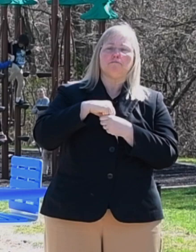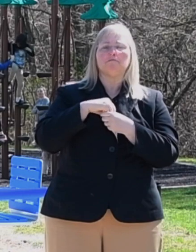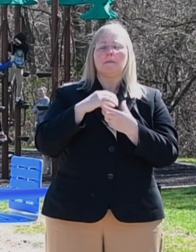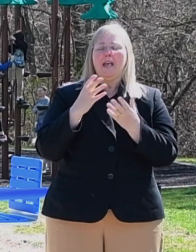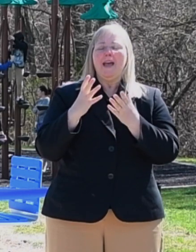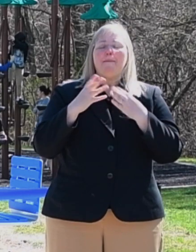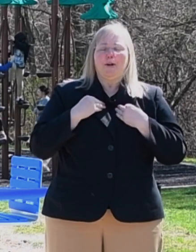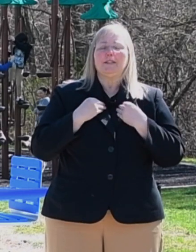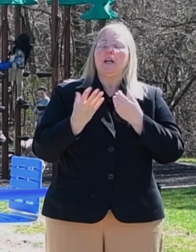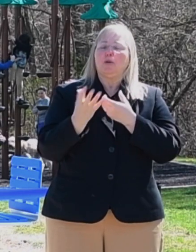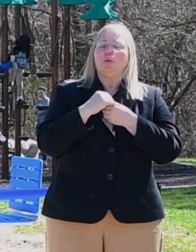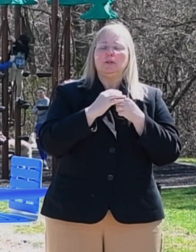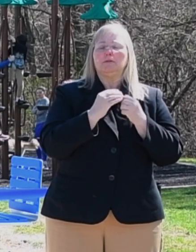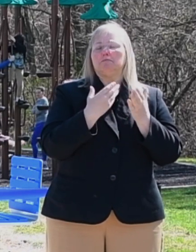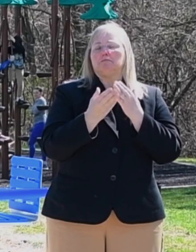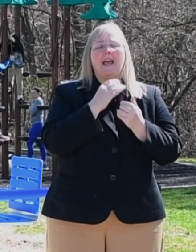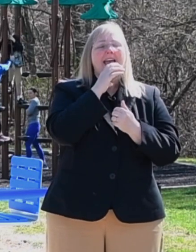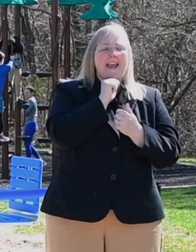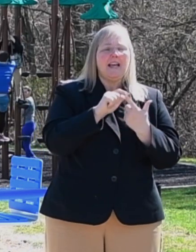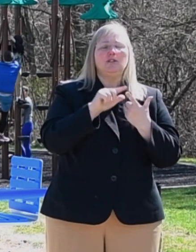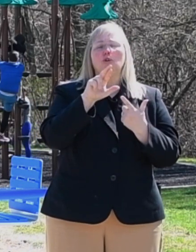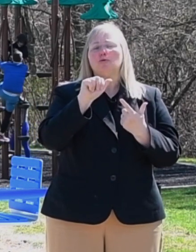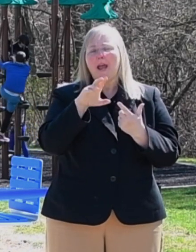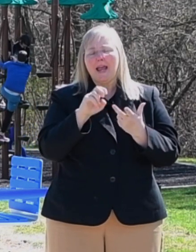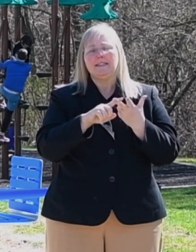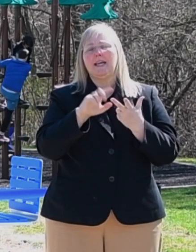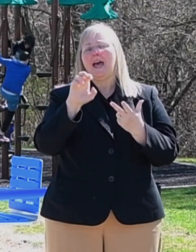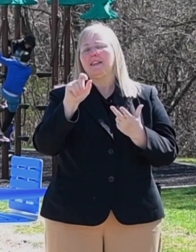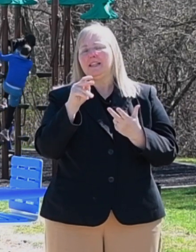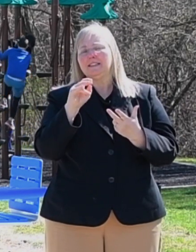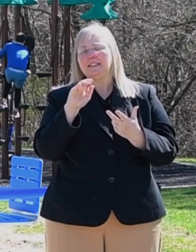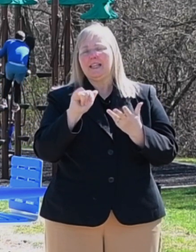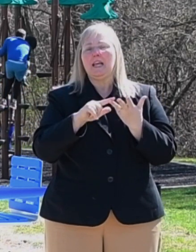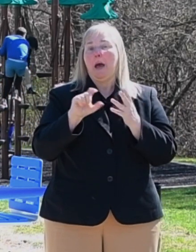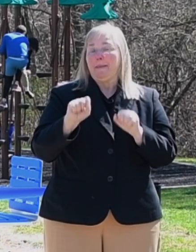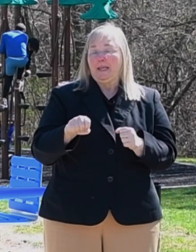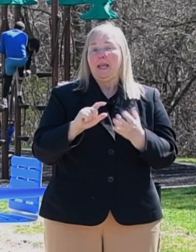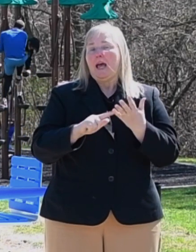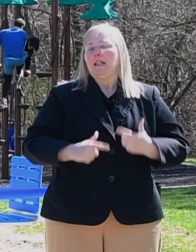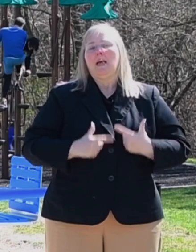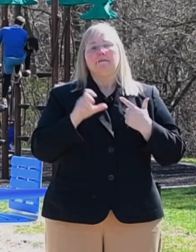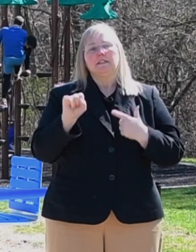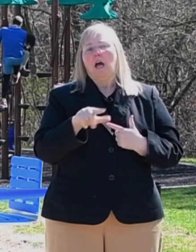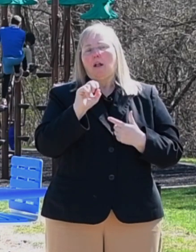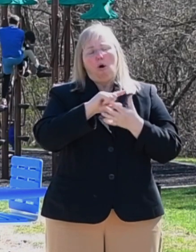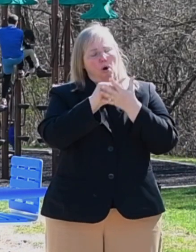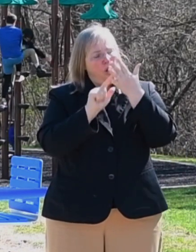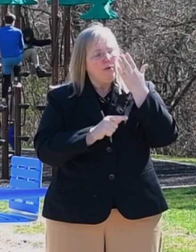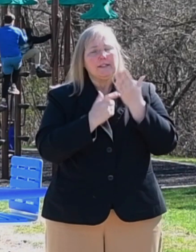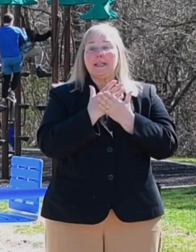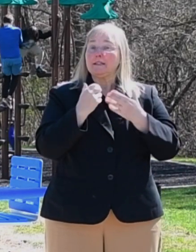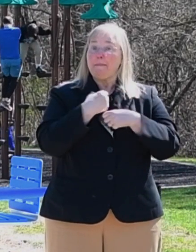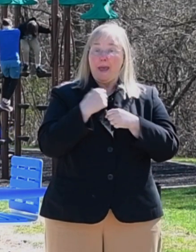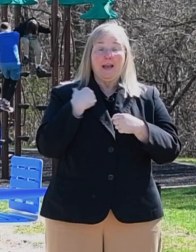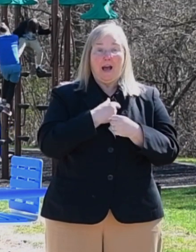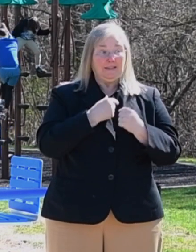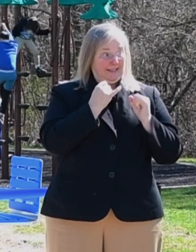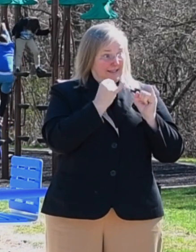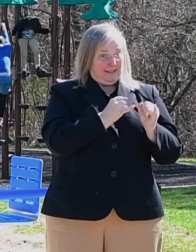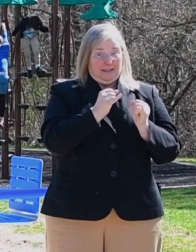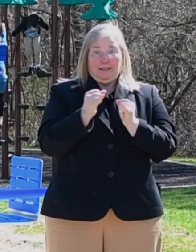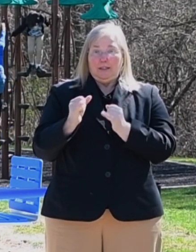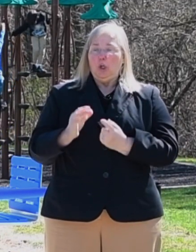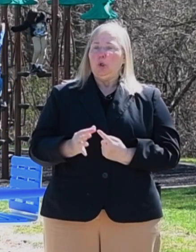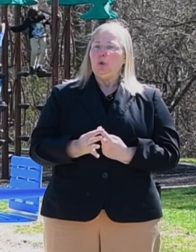race, ethnicity, ability, level, and lifestyle. All the things that make us individually unique